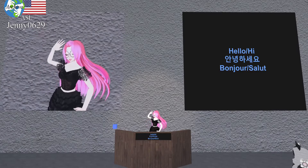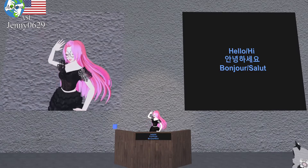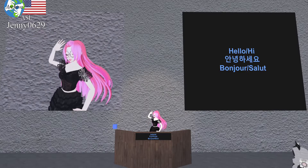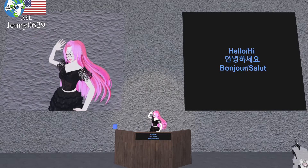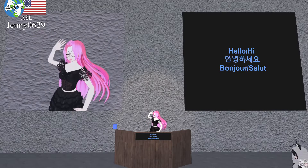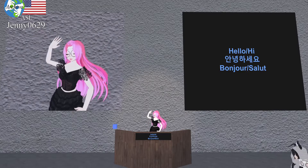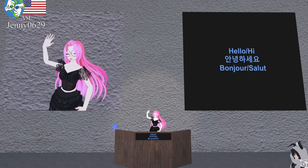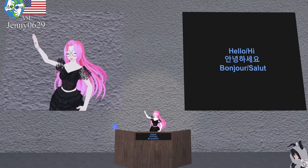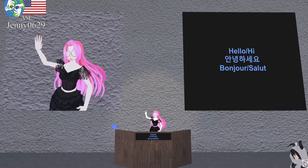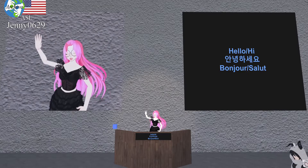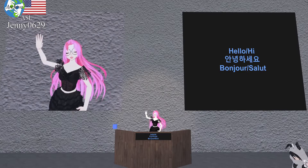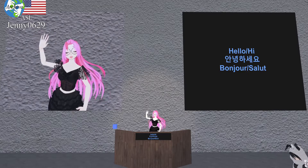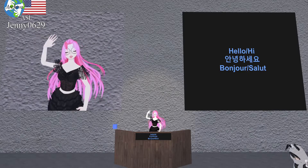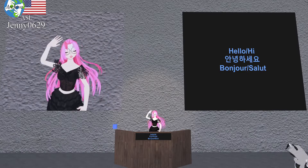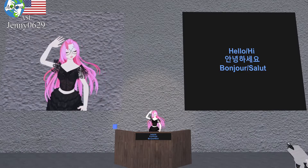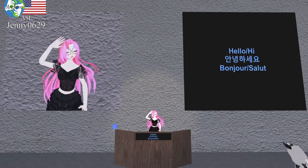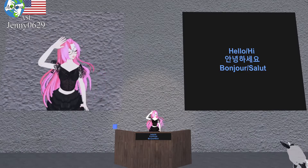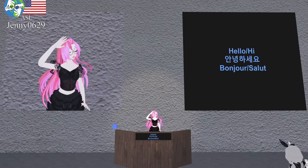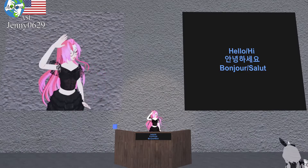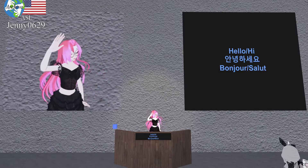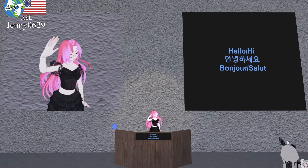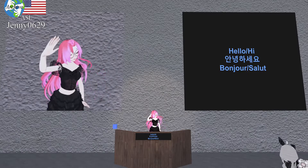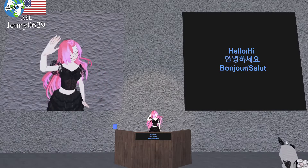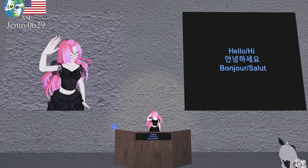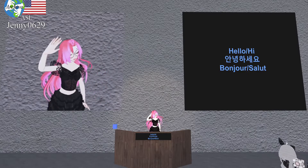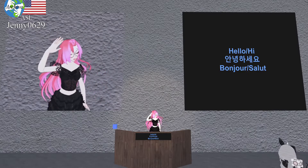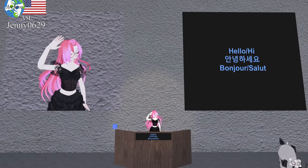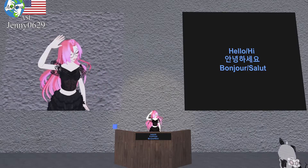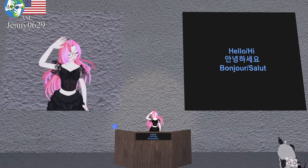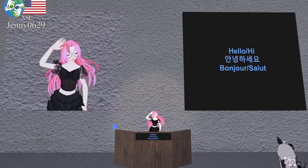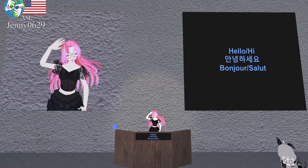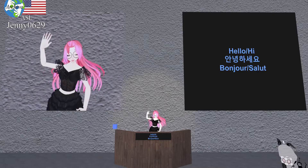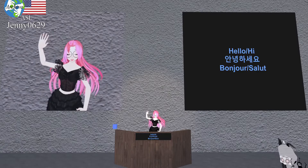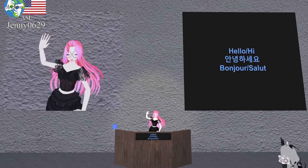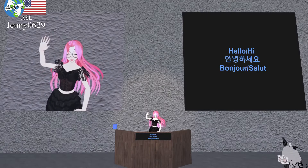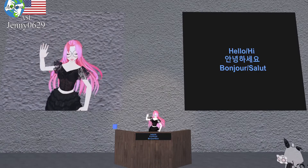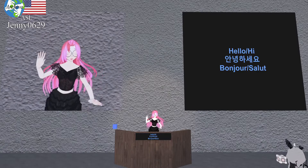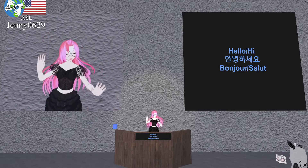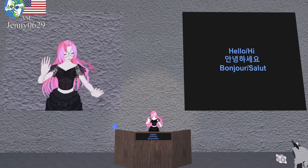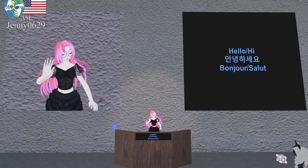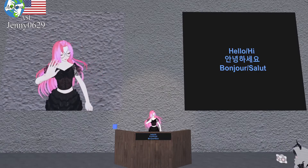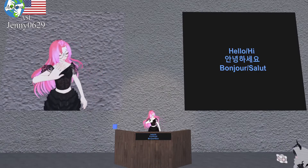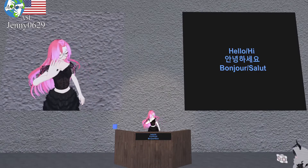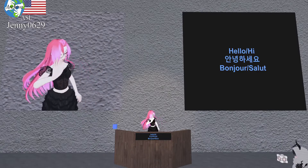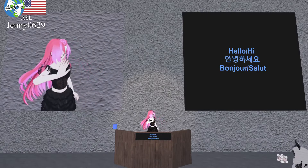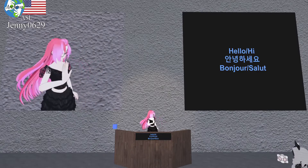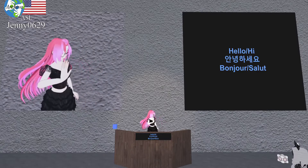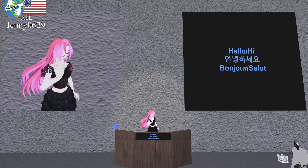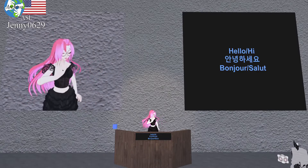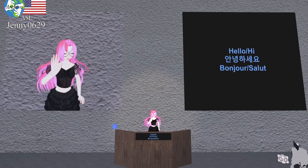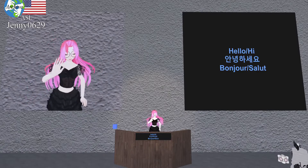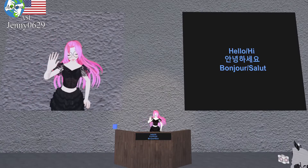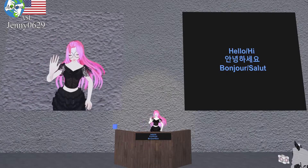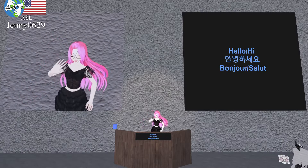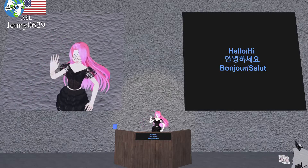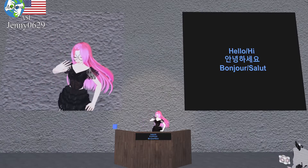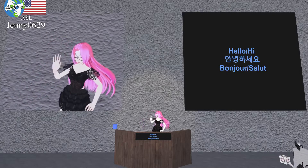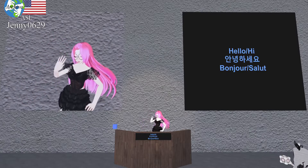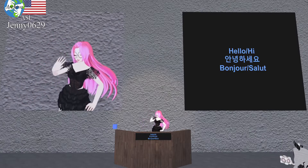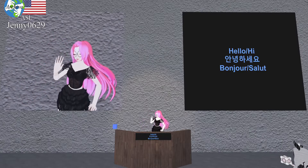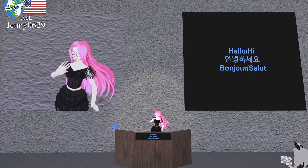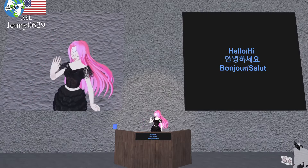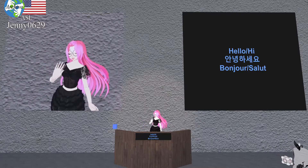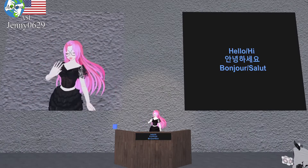Hello. This is a very formal way of saying hello. You're not going to see this all the time. This is totally fine. Just